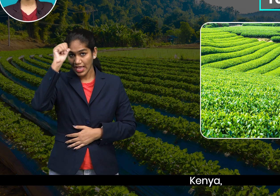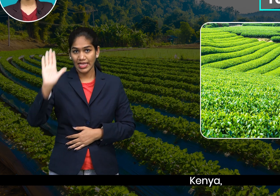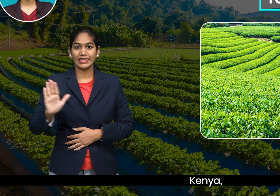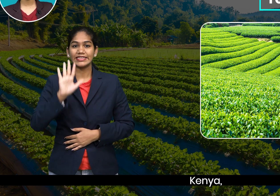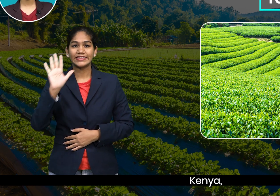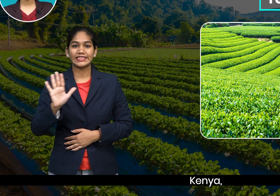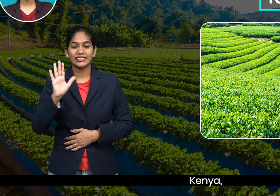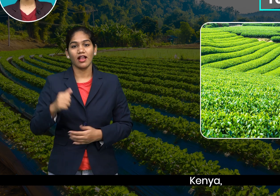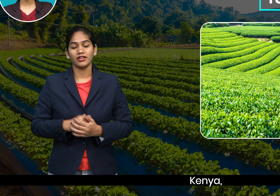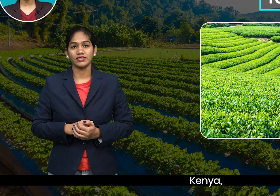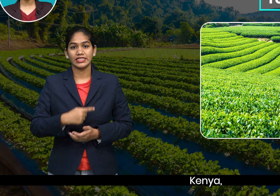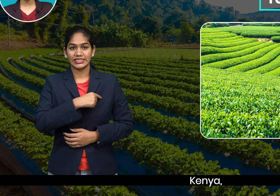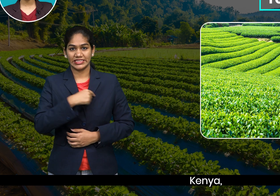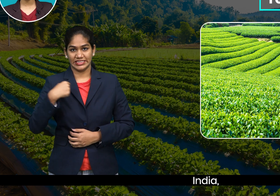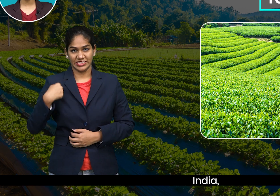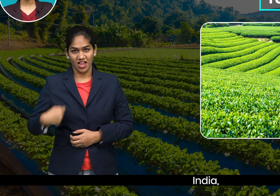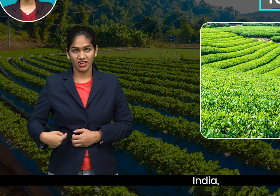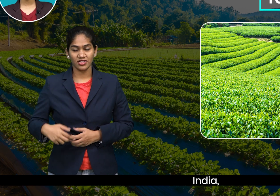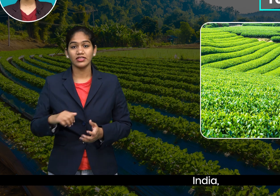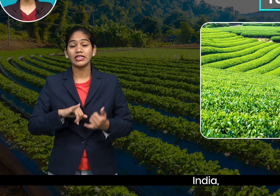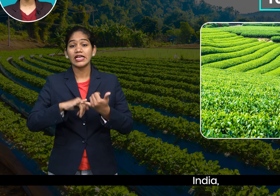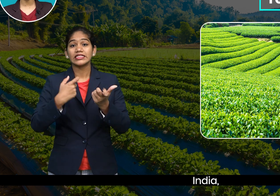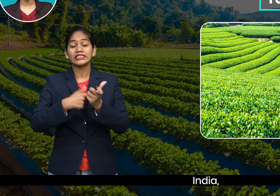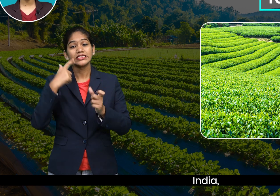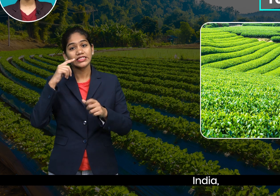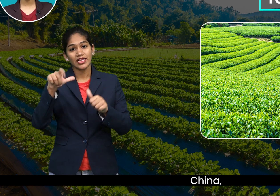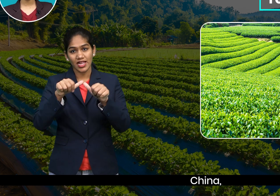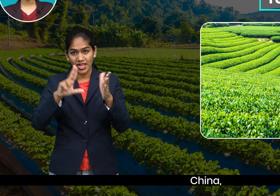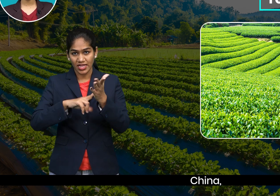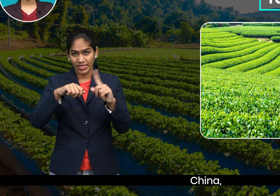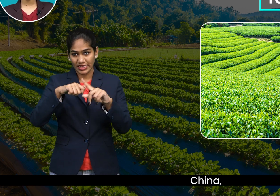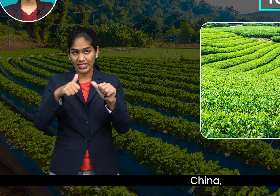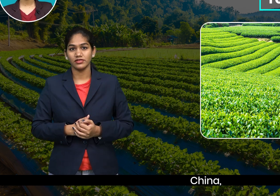India, China, Sri Lanka